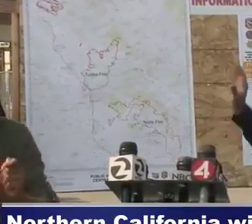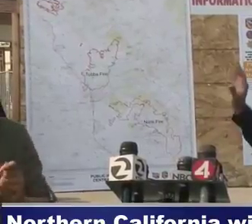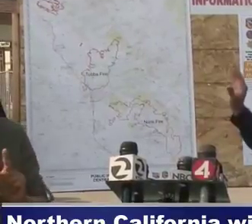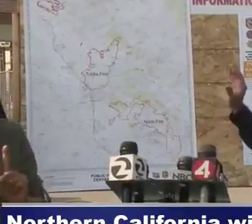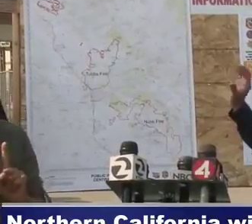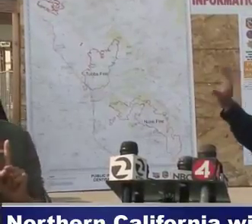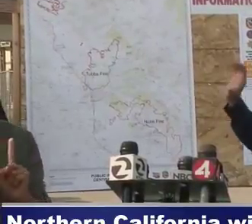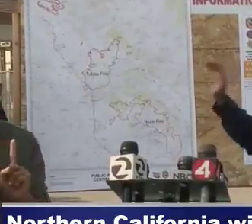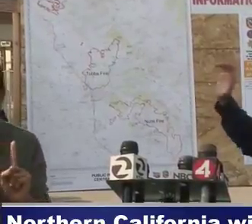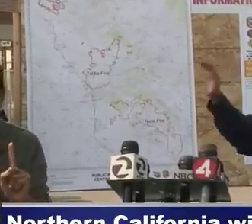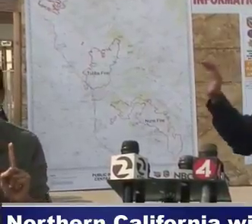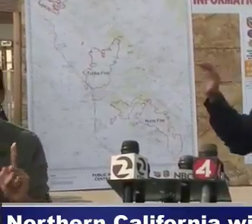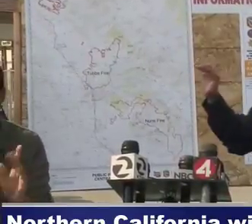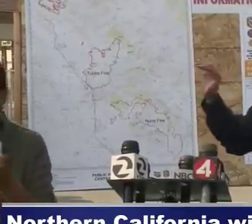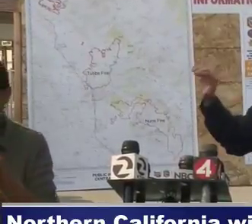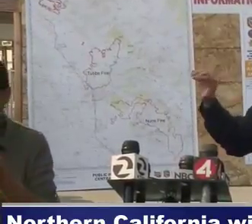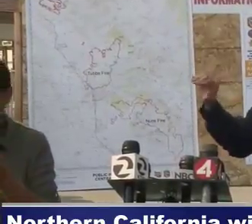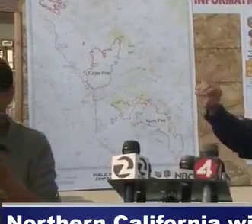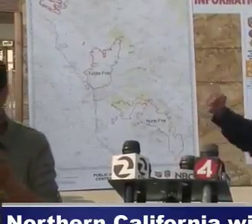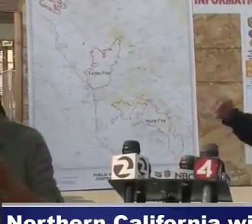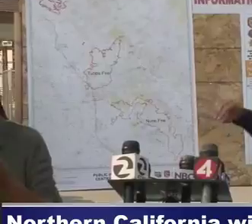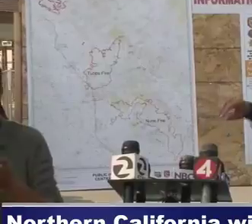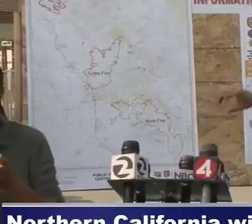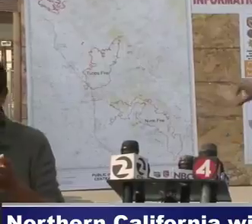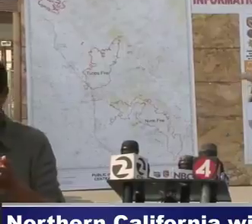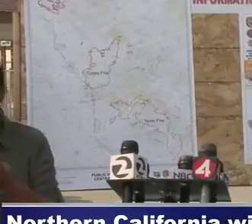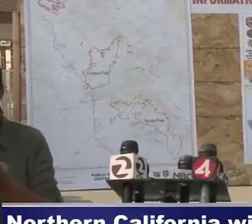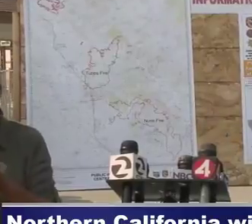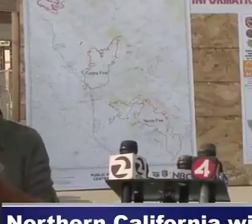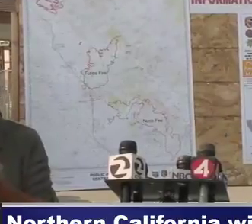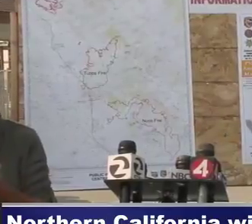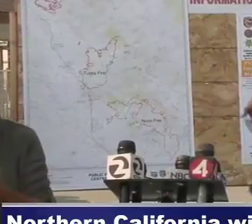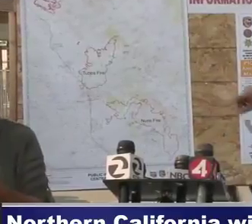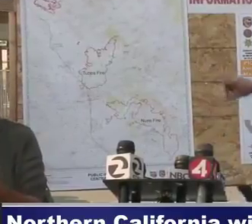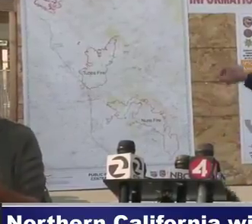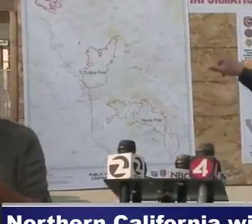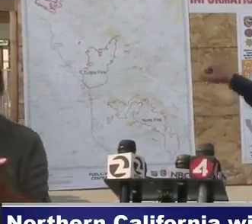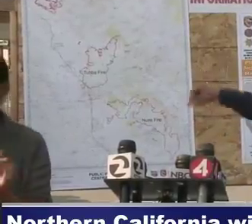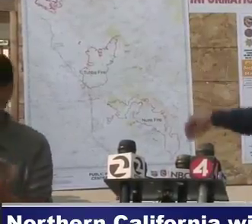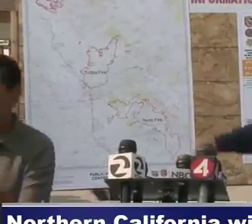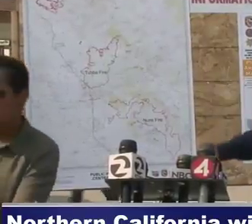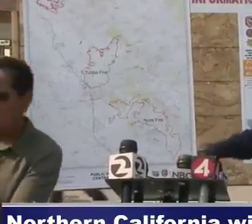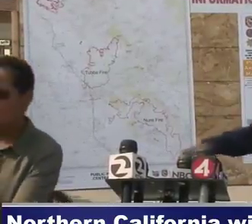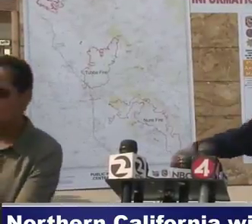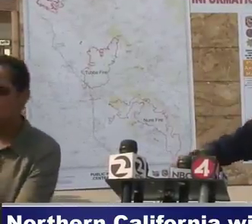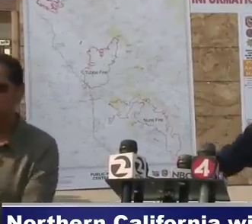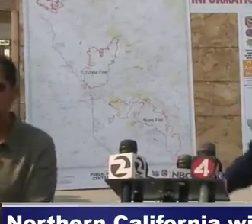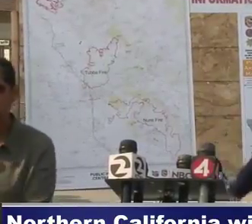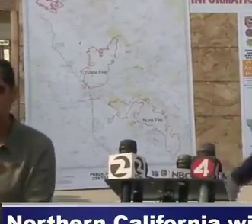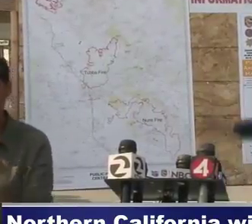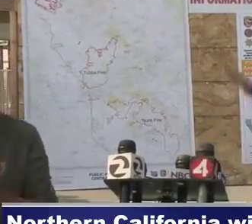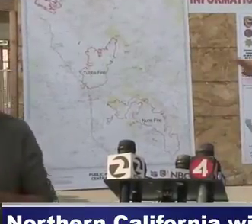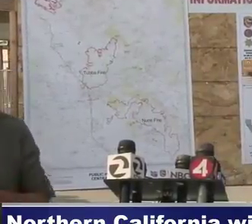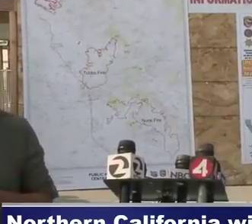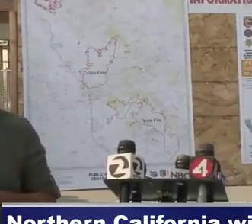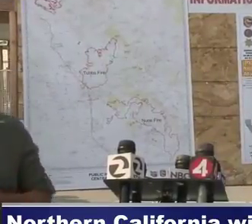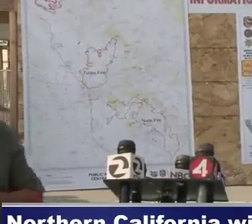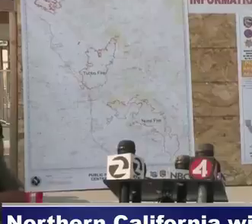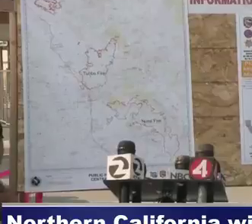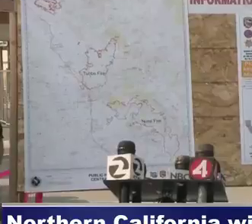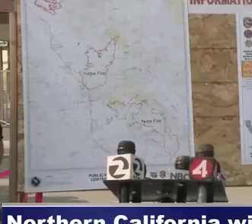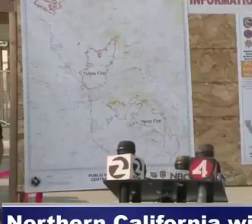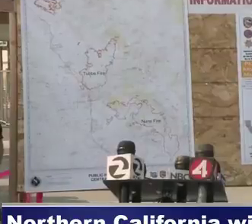think we're going to be able to pinch that piece off. So that's a good news on that piece. As we come across to the top up there in what we're calling Branch 9